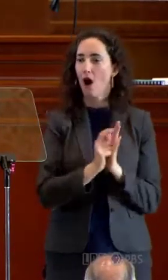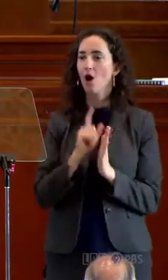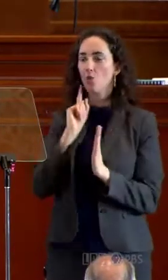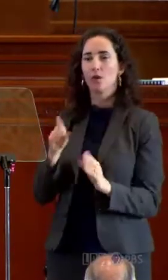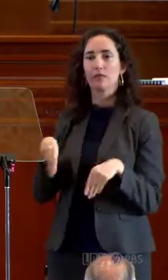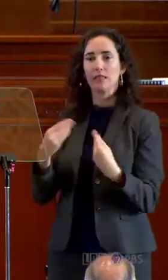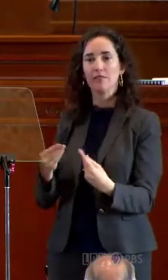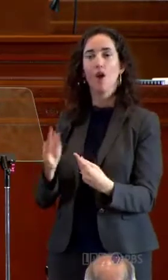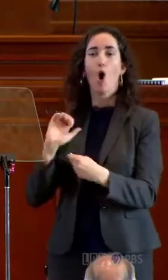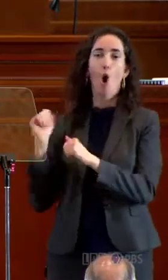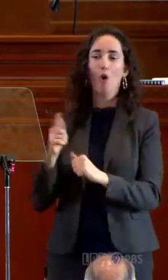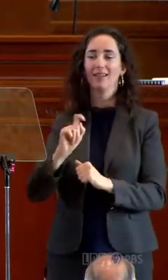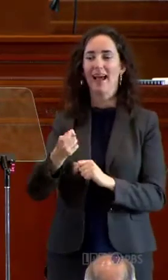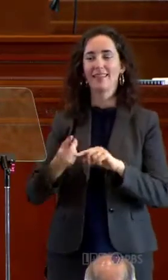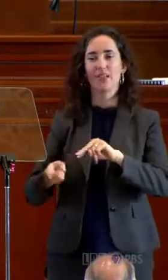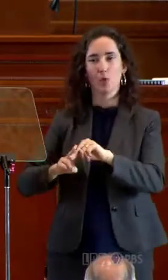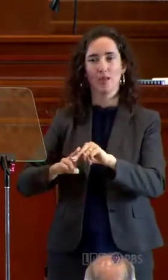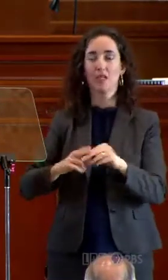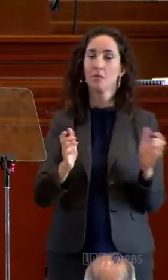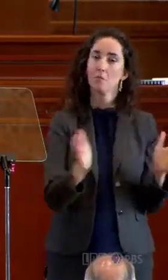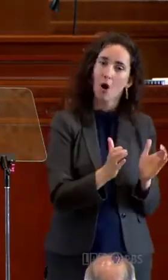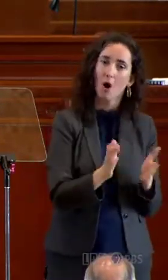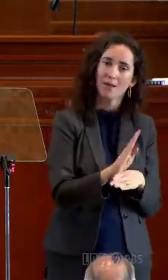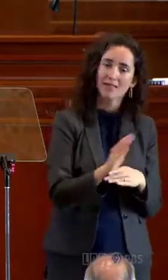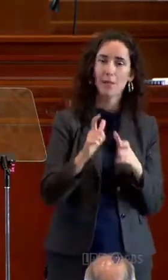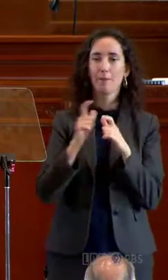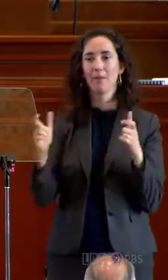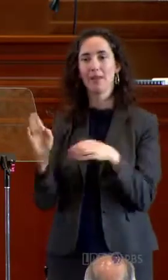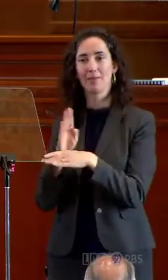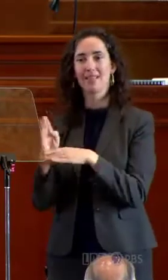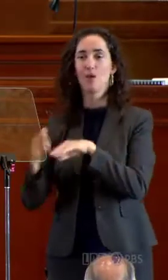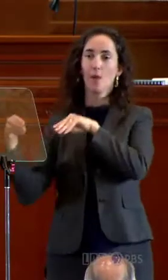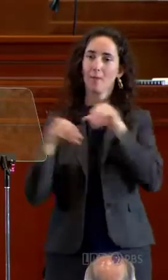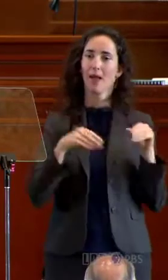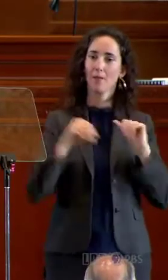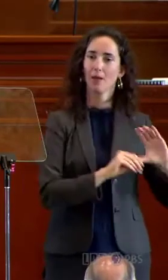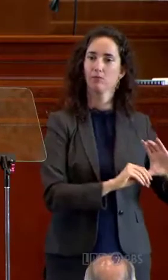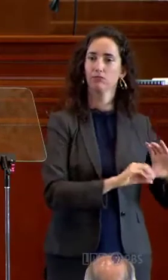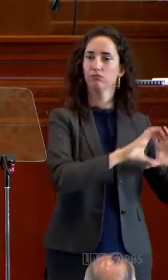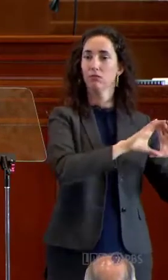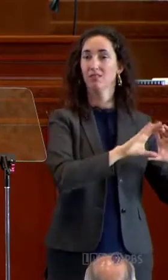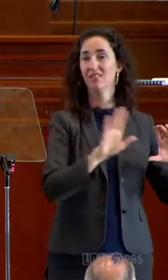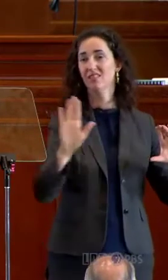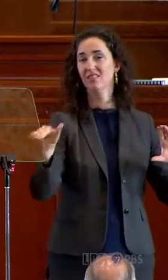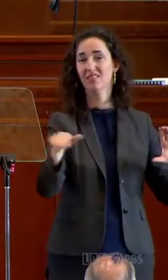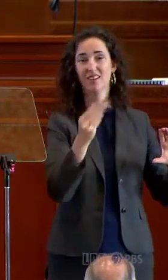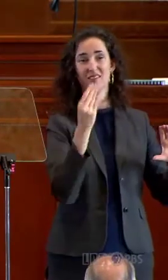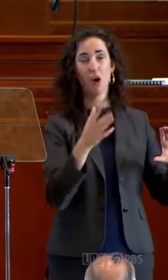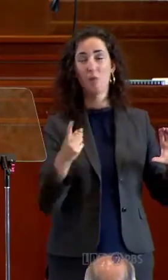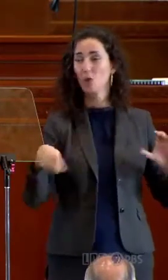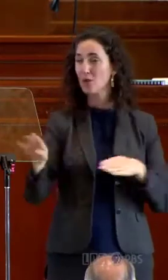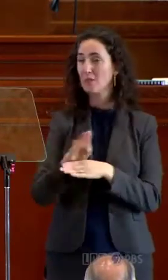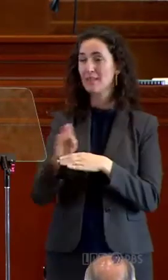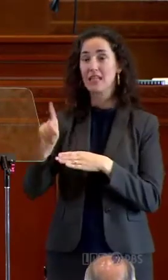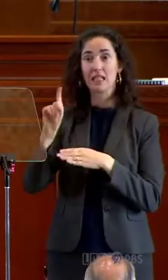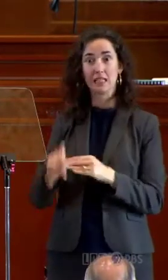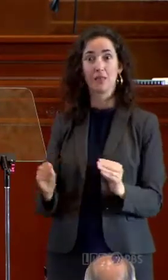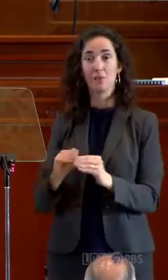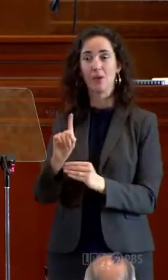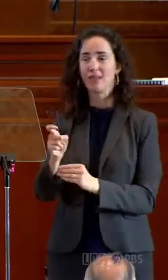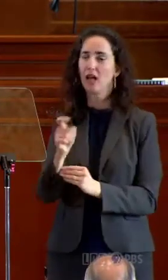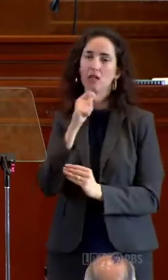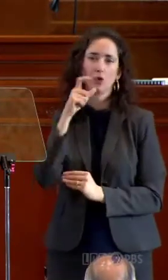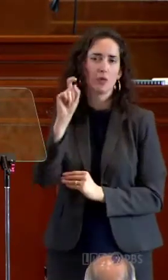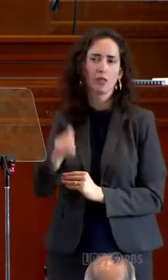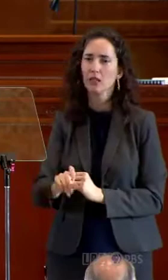state, big and small, which pay into the trust fund. And that is the last thing that they need right now. And